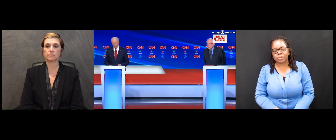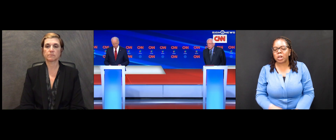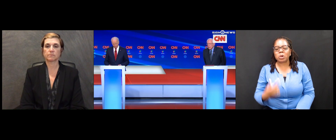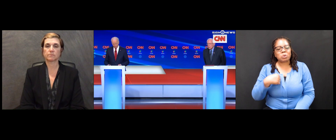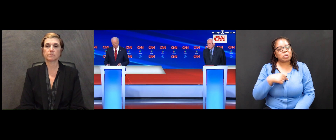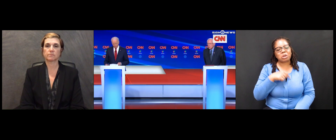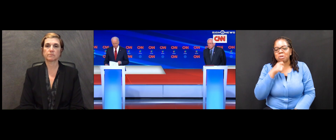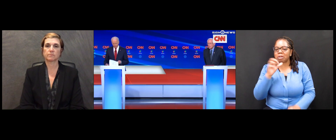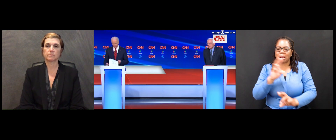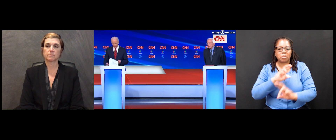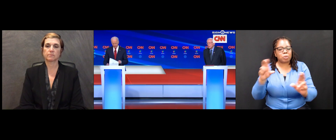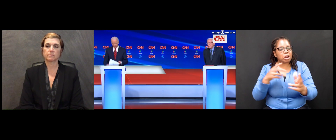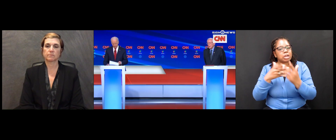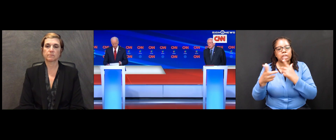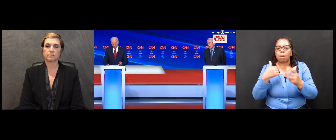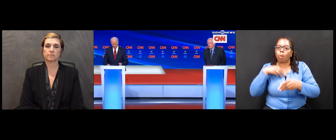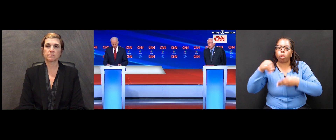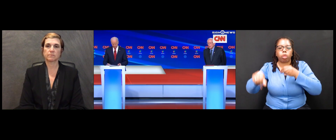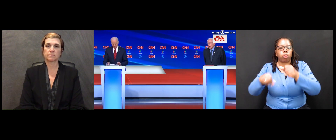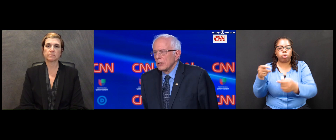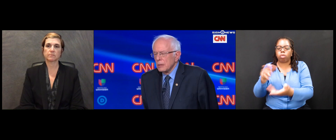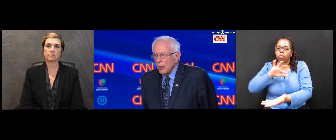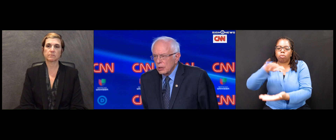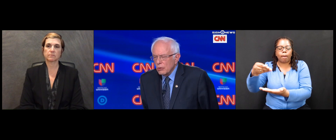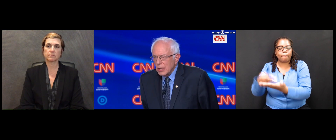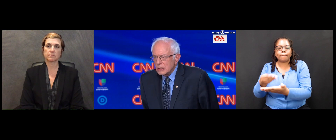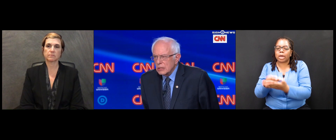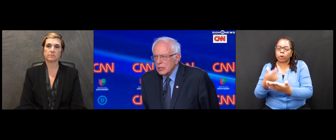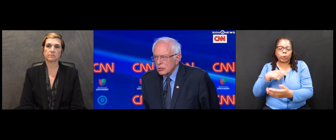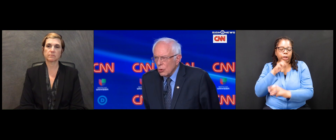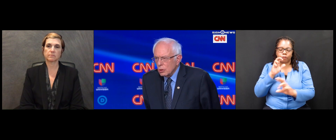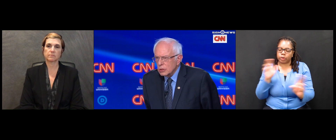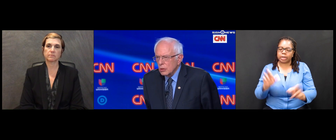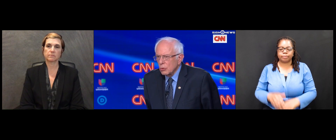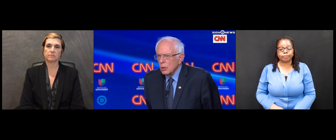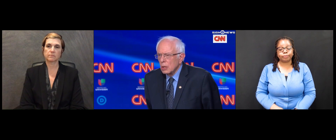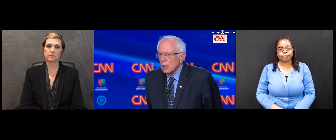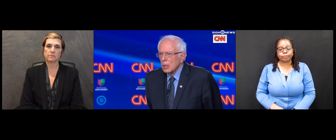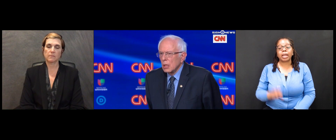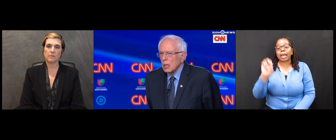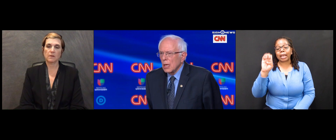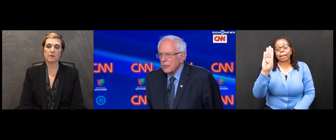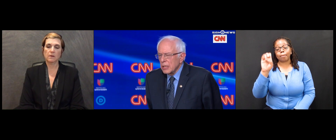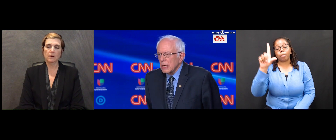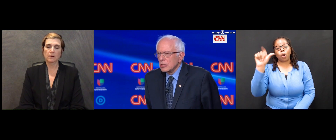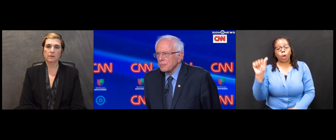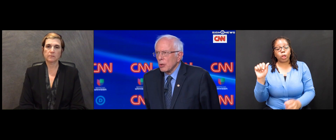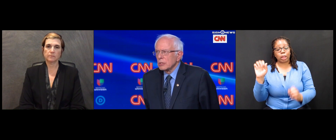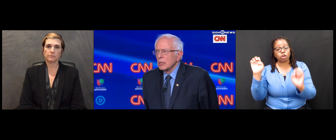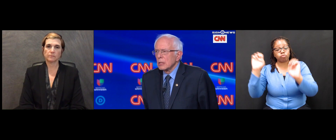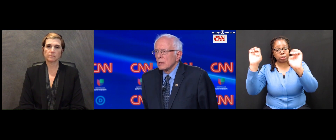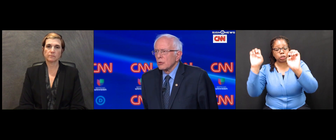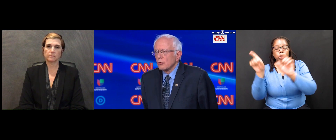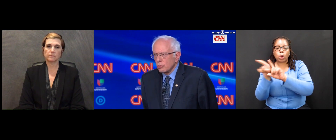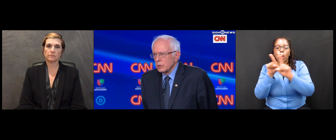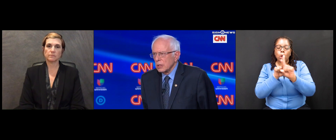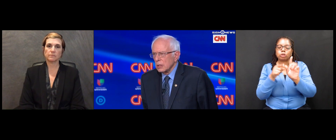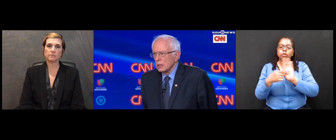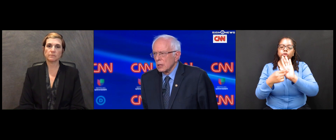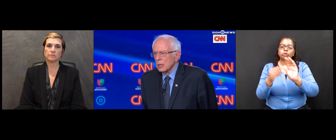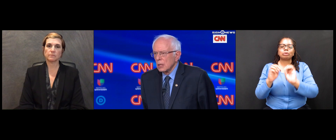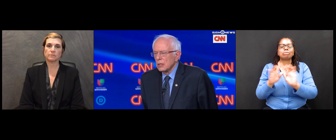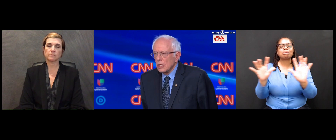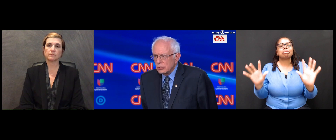we are despite how much money that we spend. And the Ebola crisis is also, I think, exposing the